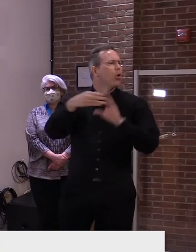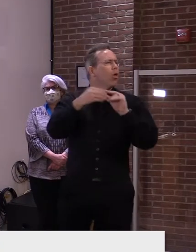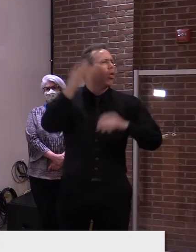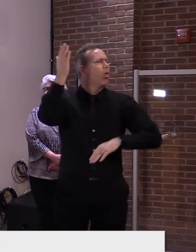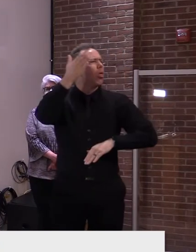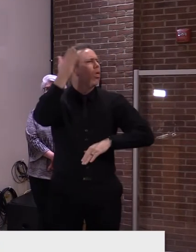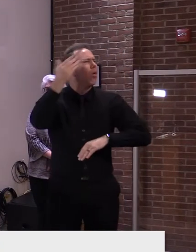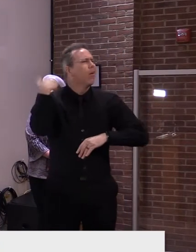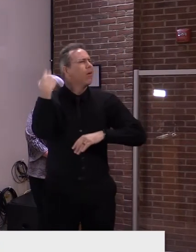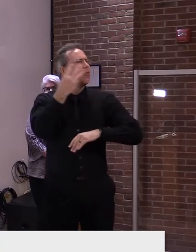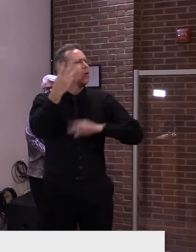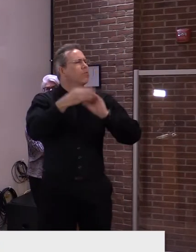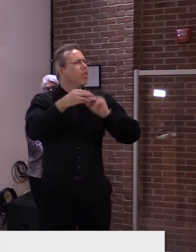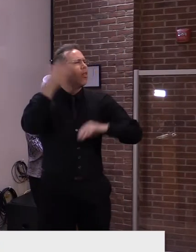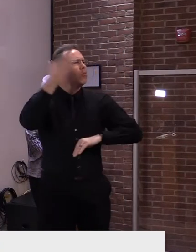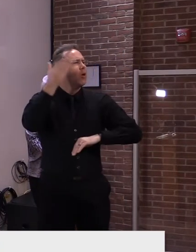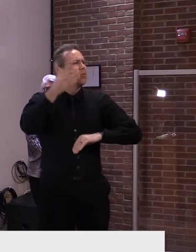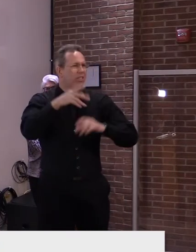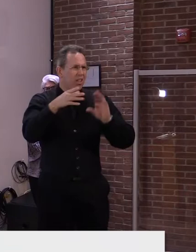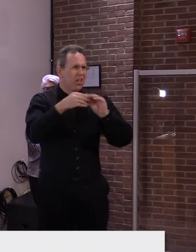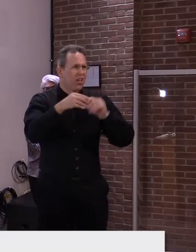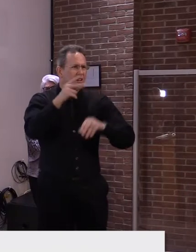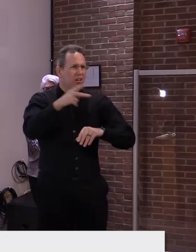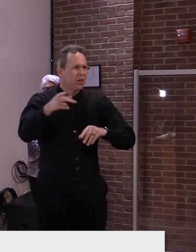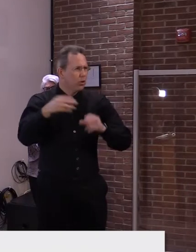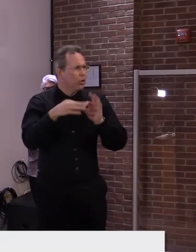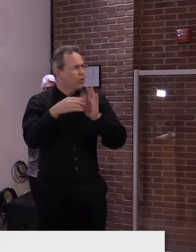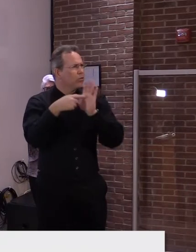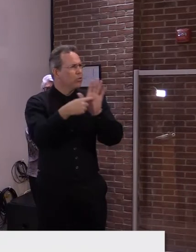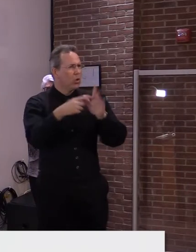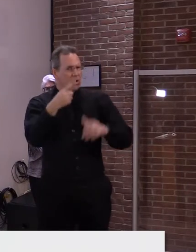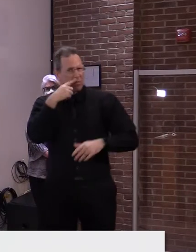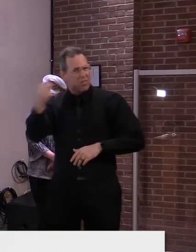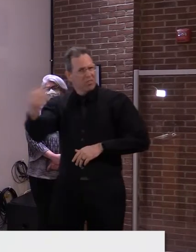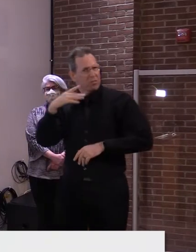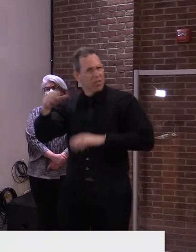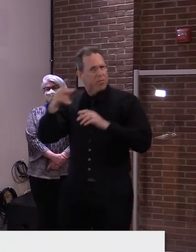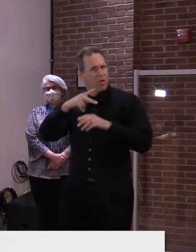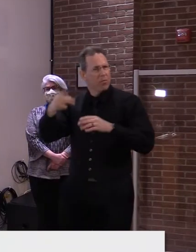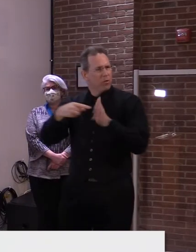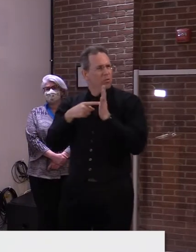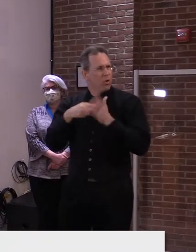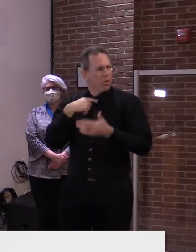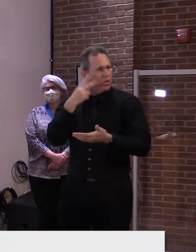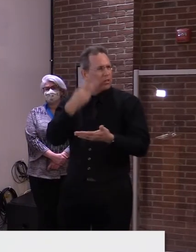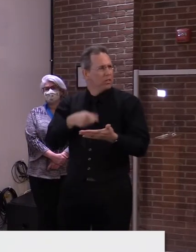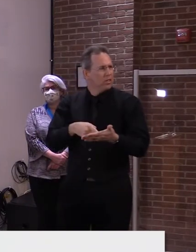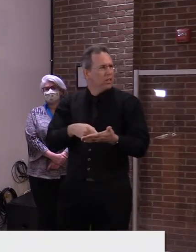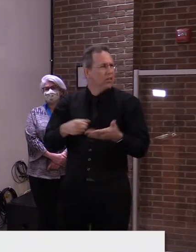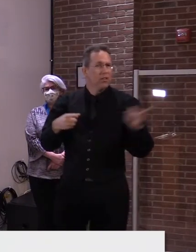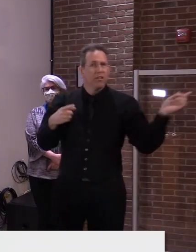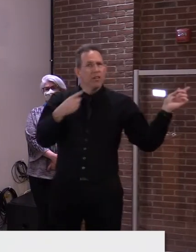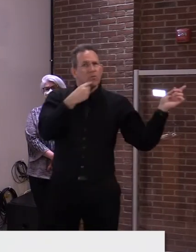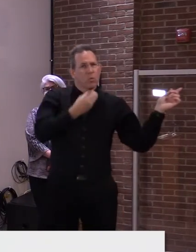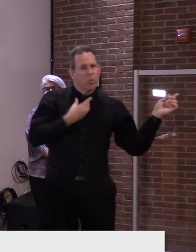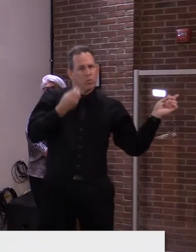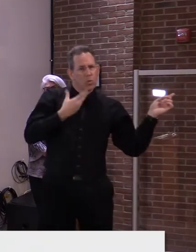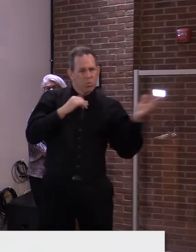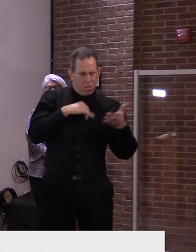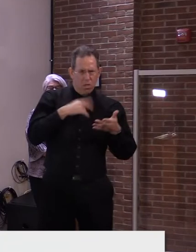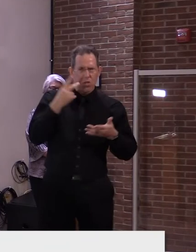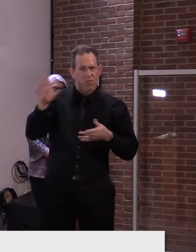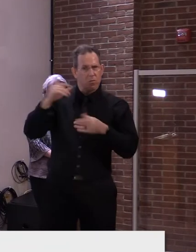me about those numbers, that'd be great. Yeah, sure. And look at them ourselves. Yep. Super. Thank you very much,